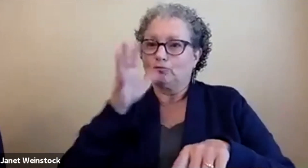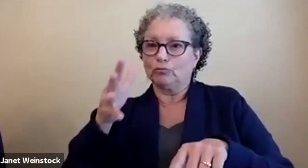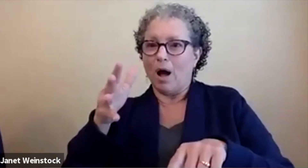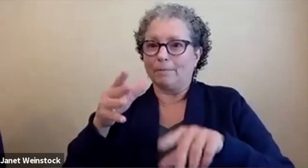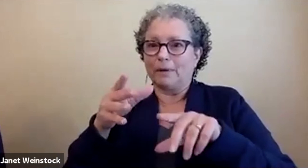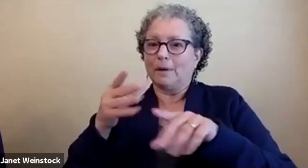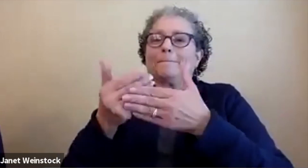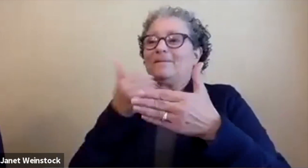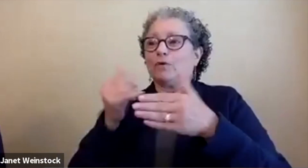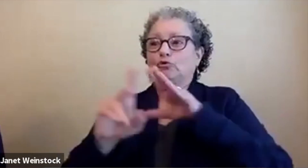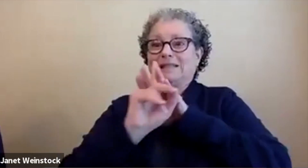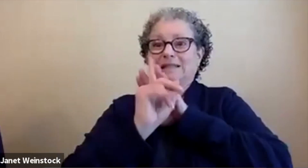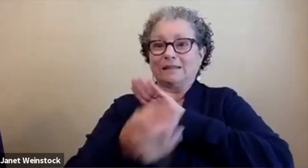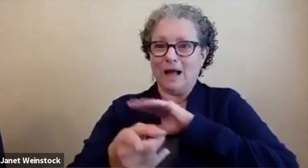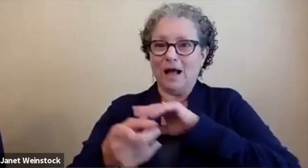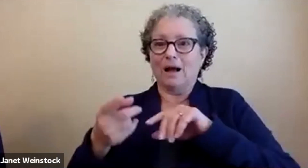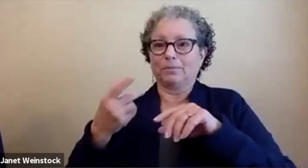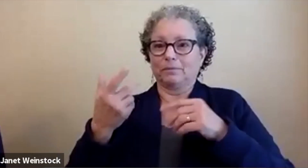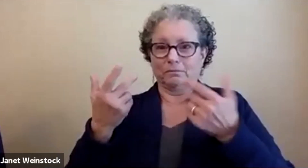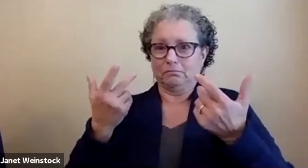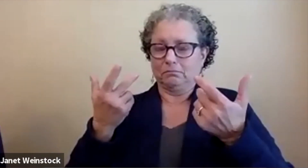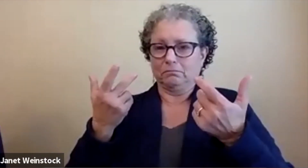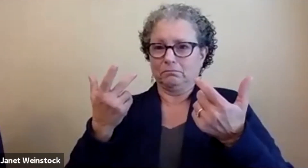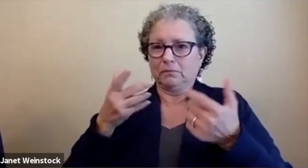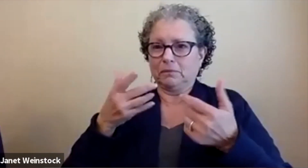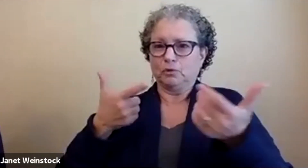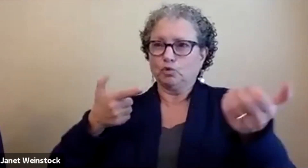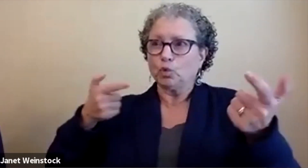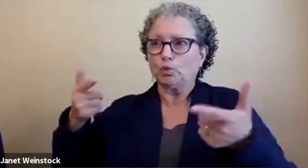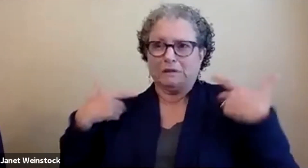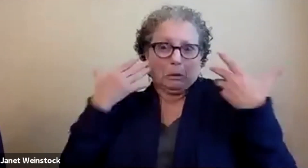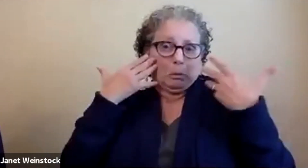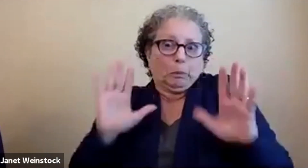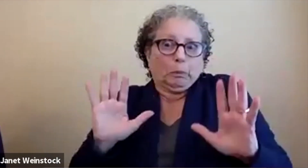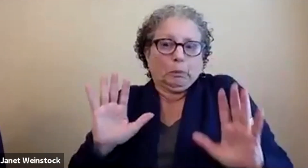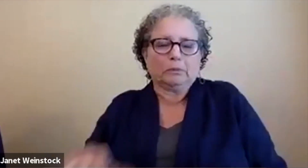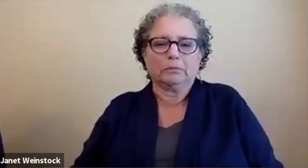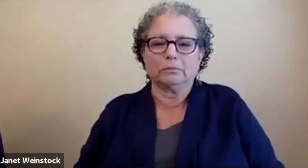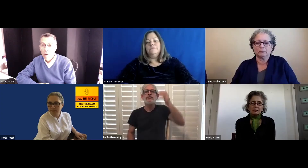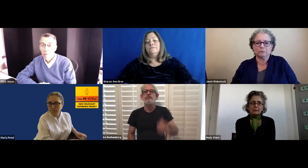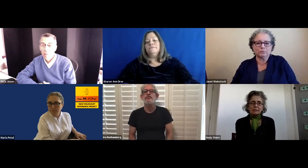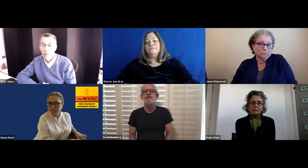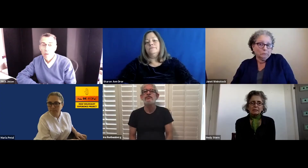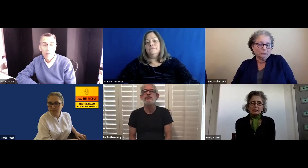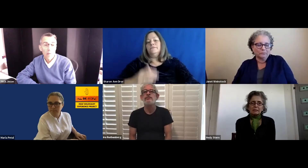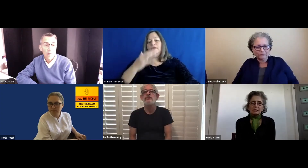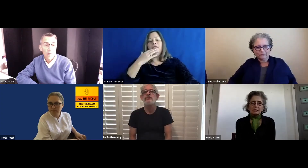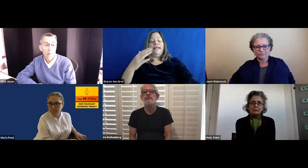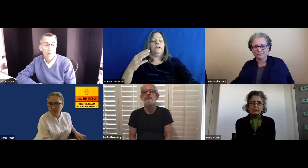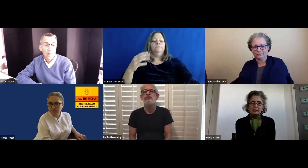Well, my grandmother, before she escaped, I mean, I don't know. I don't know. Thank